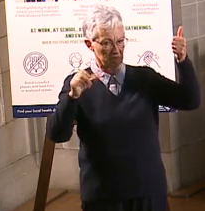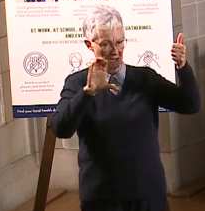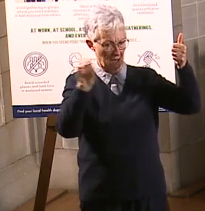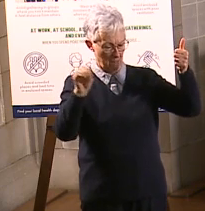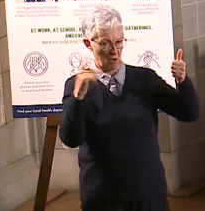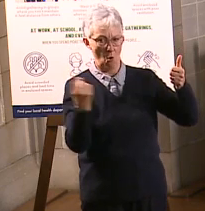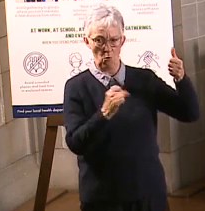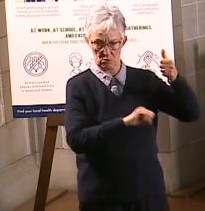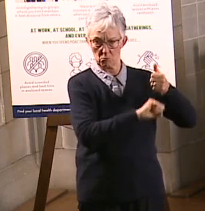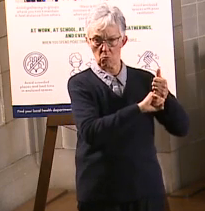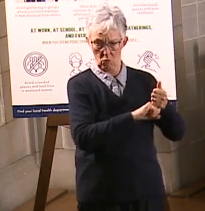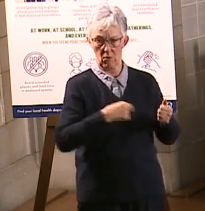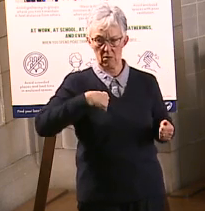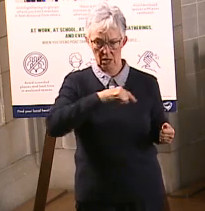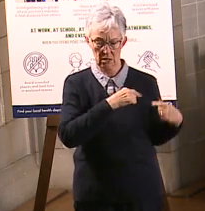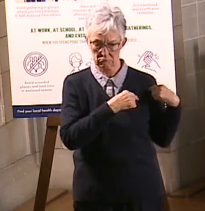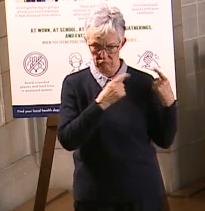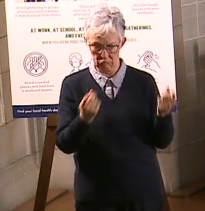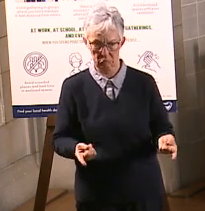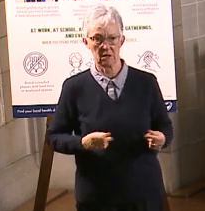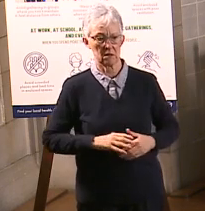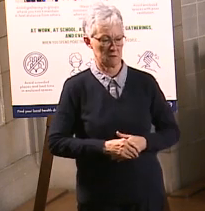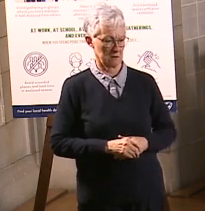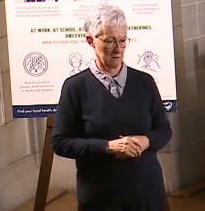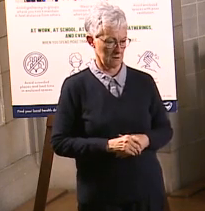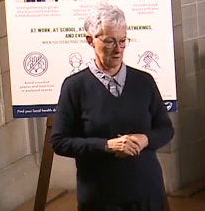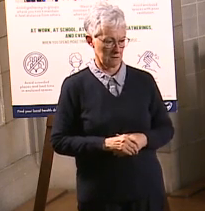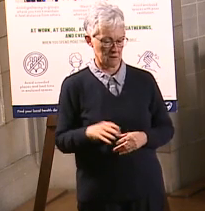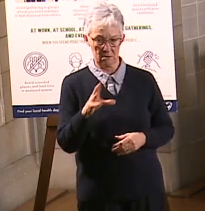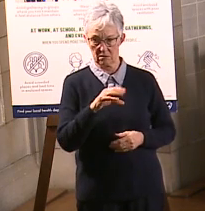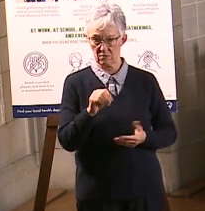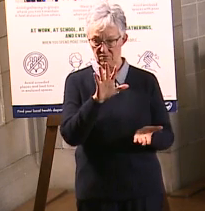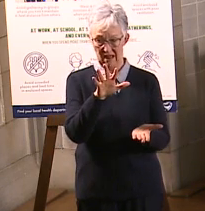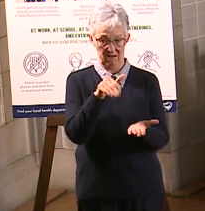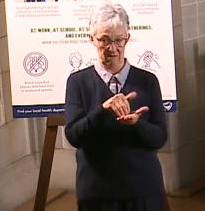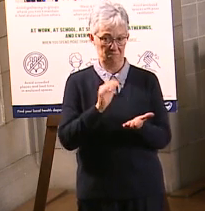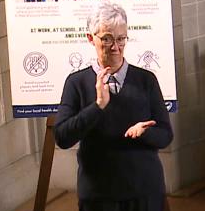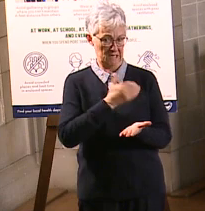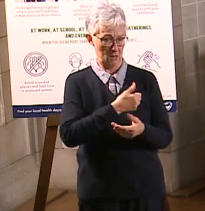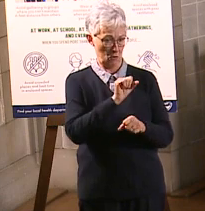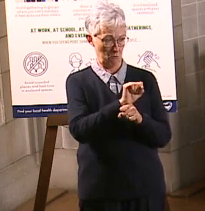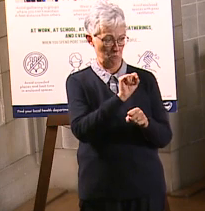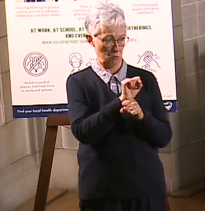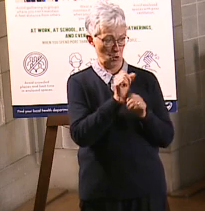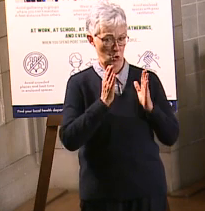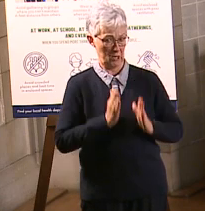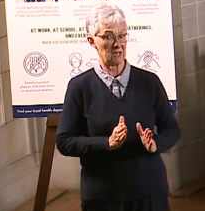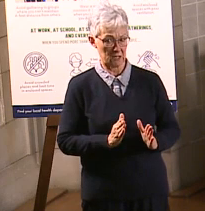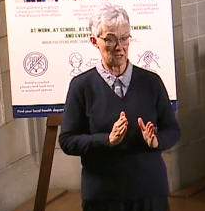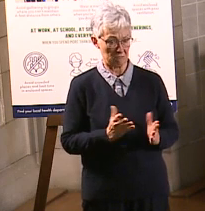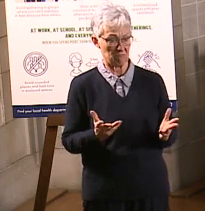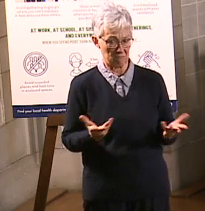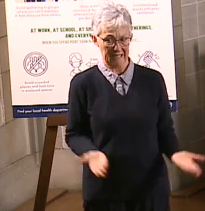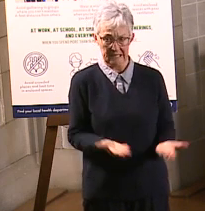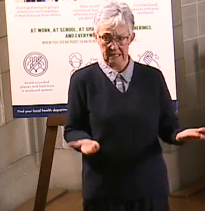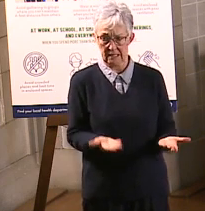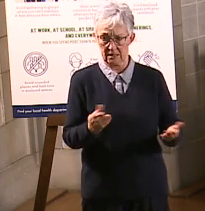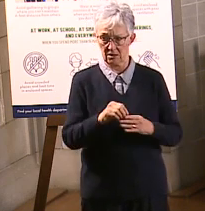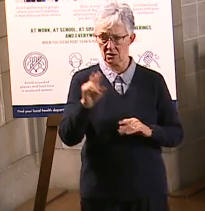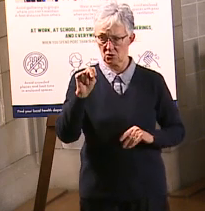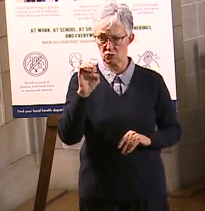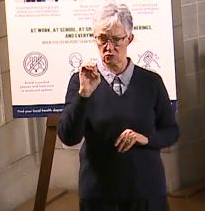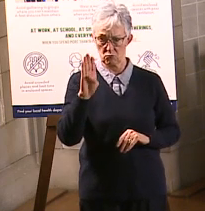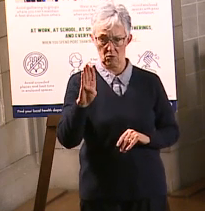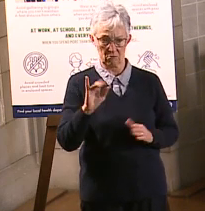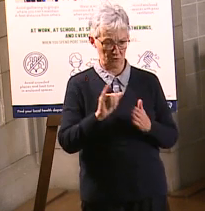home for, over 5,000 of our employees, a large part of our U.S.